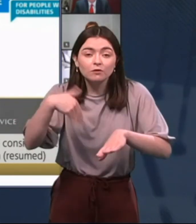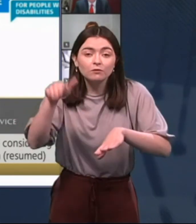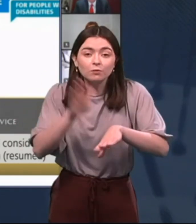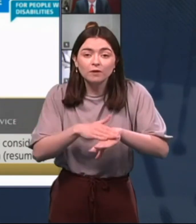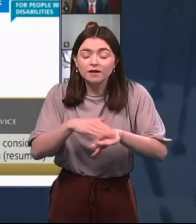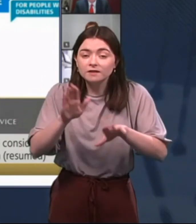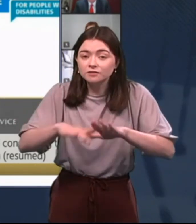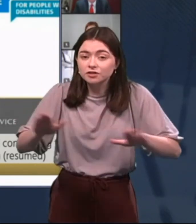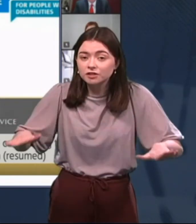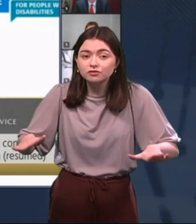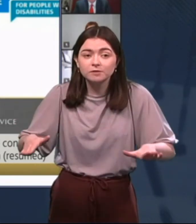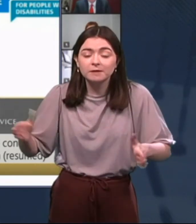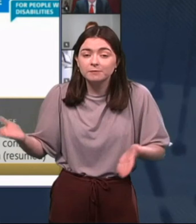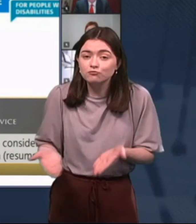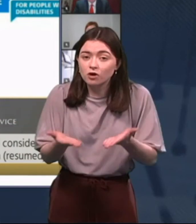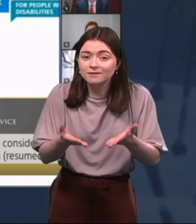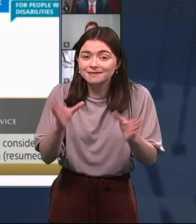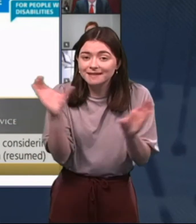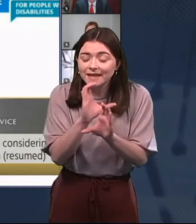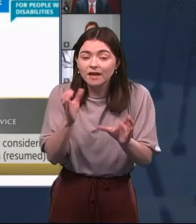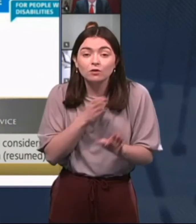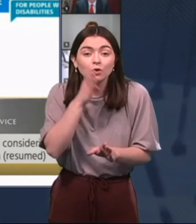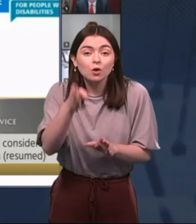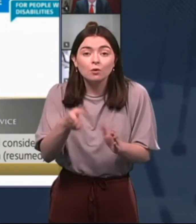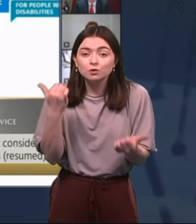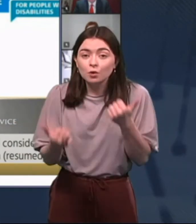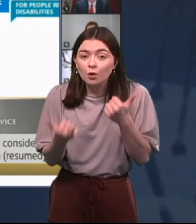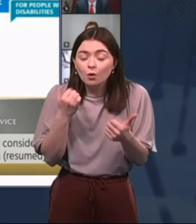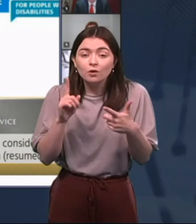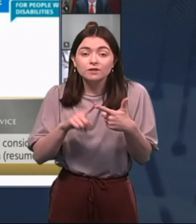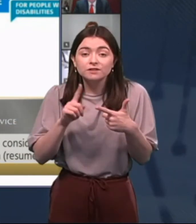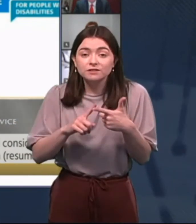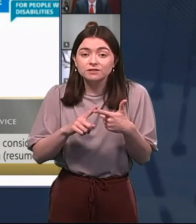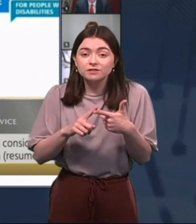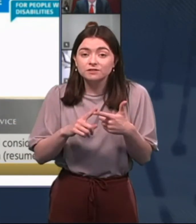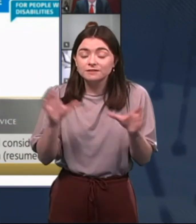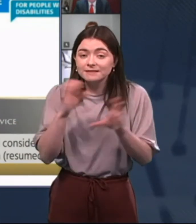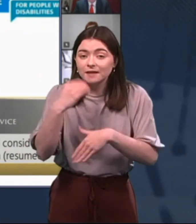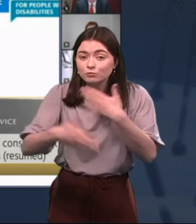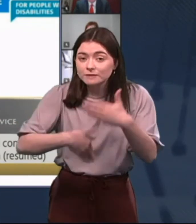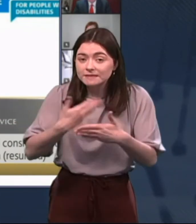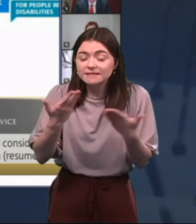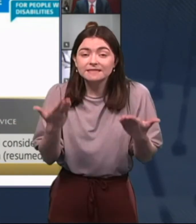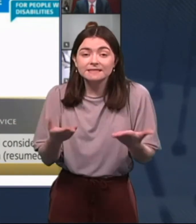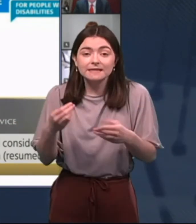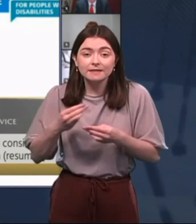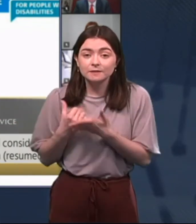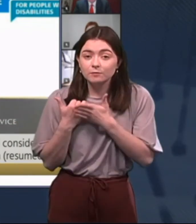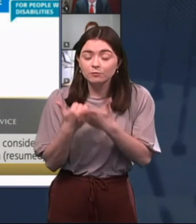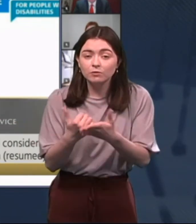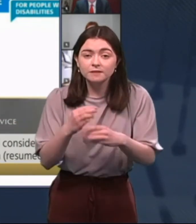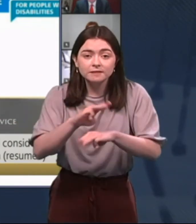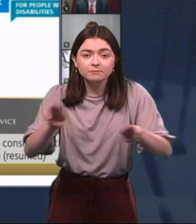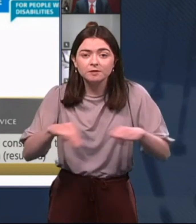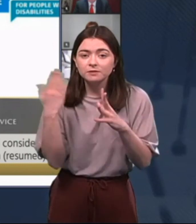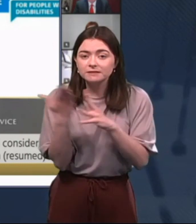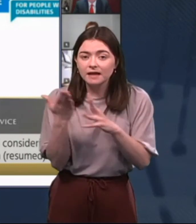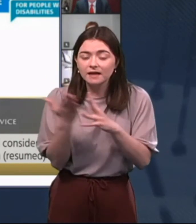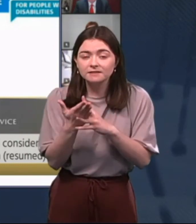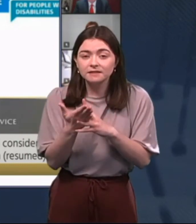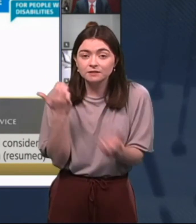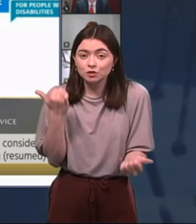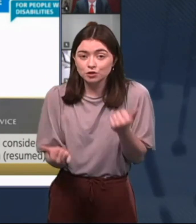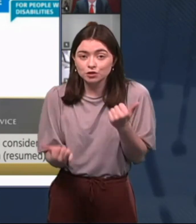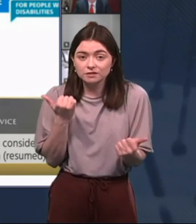may be taken into care, they're attending court, there are care proceedings, and supporting people's access to